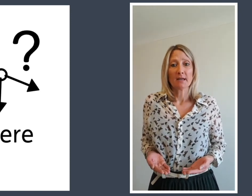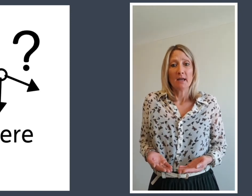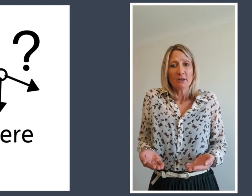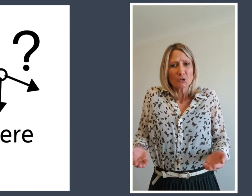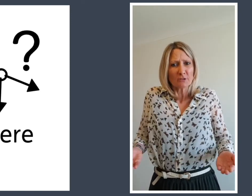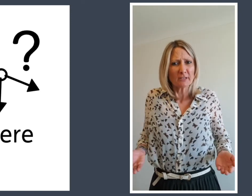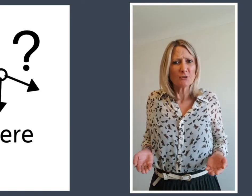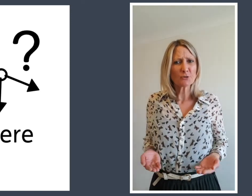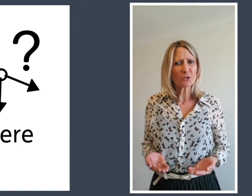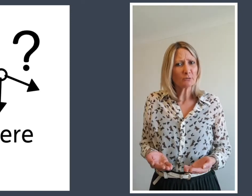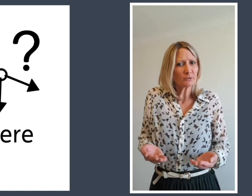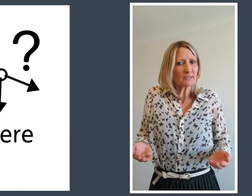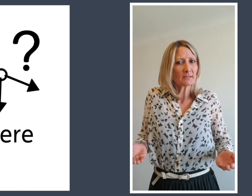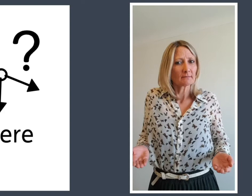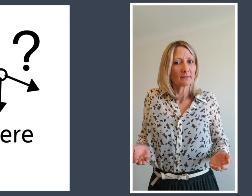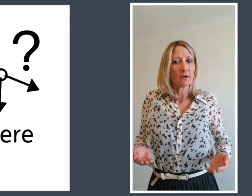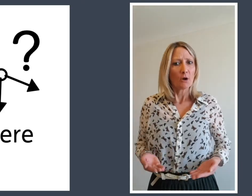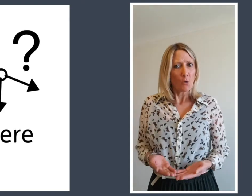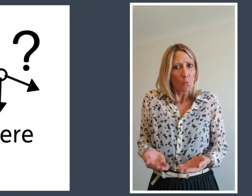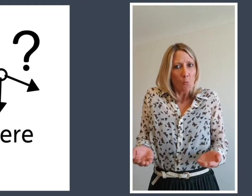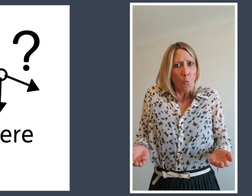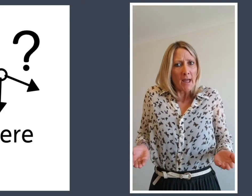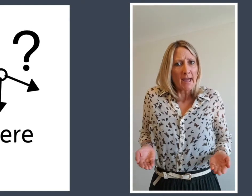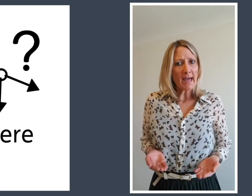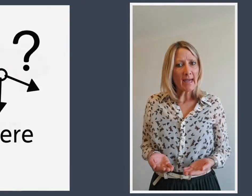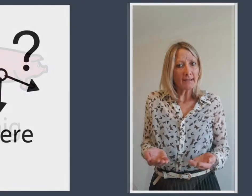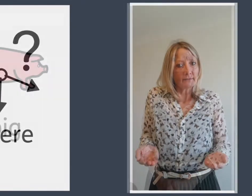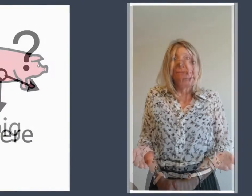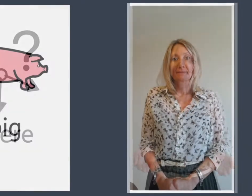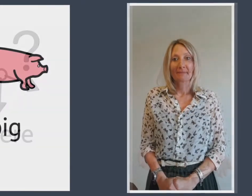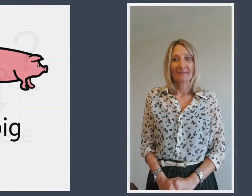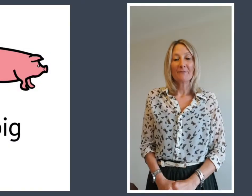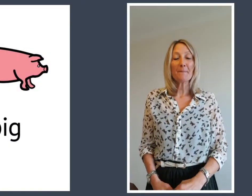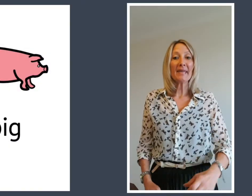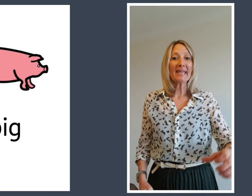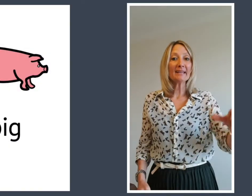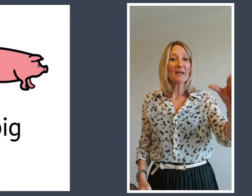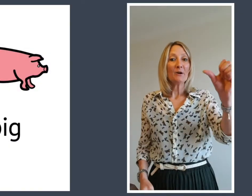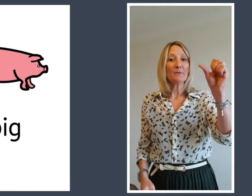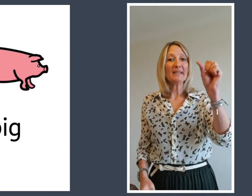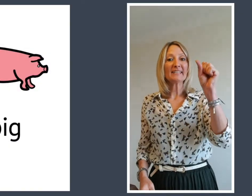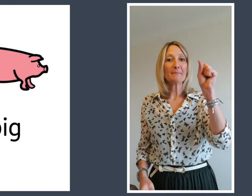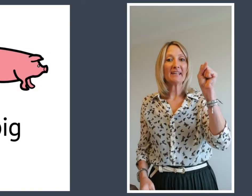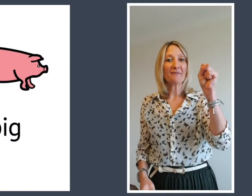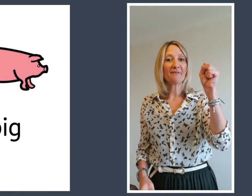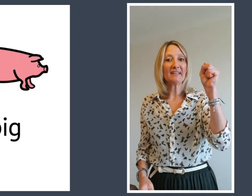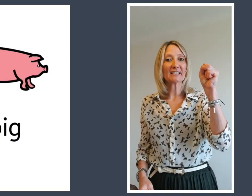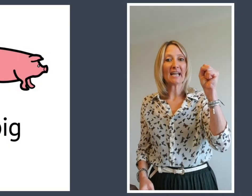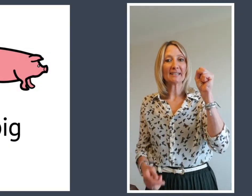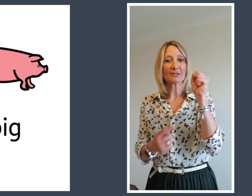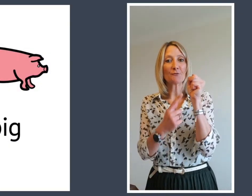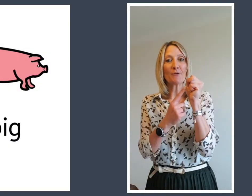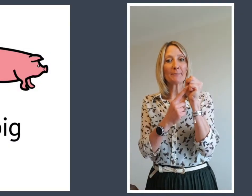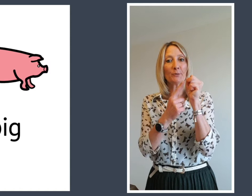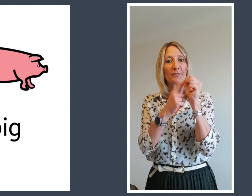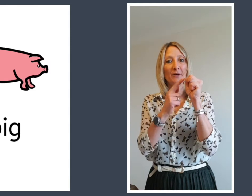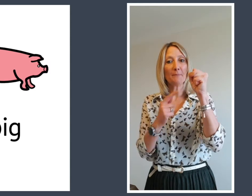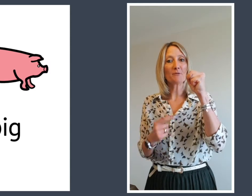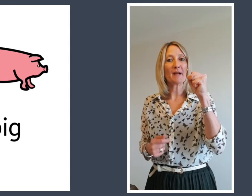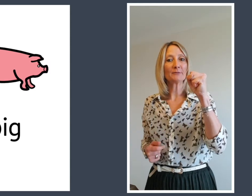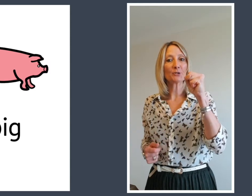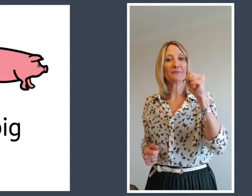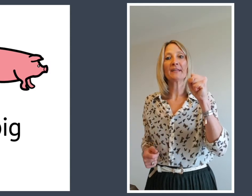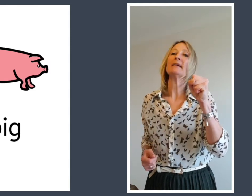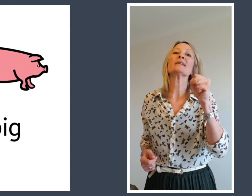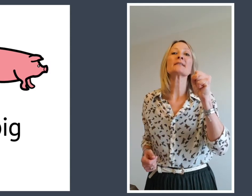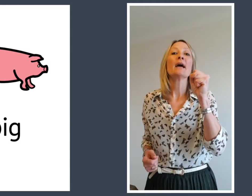outwards, shrugging your shoulders. Wear. For pig, we need to make a fist hand, so wrap your thumb